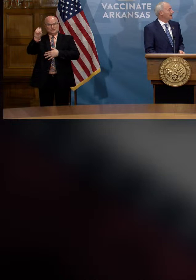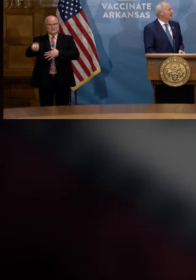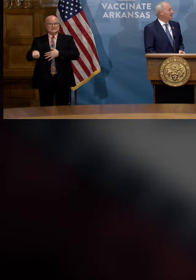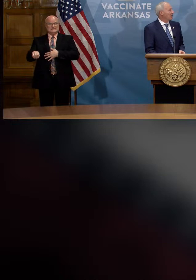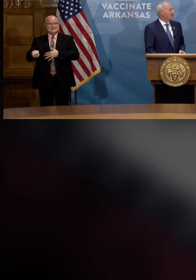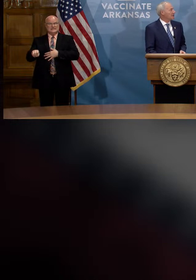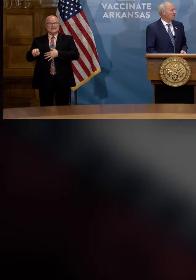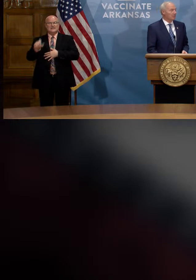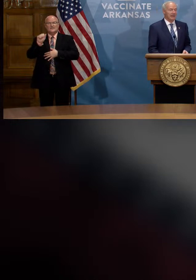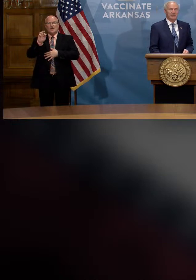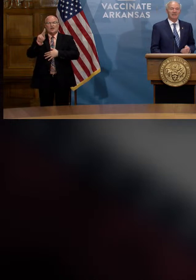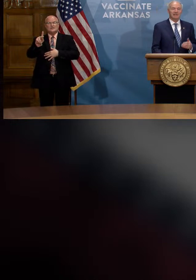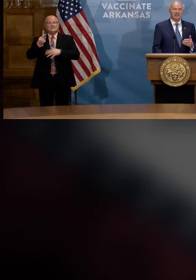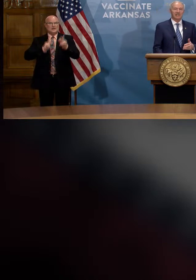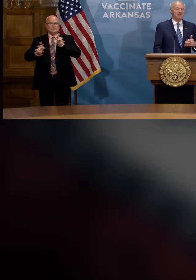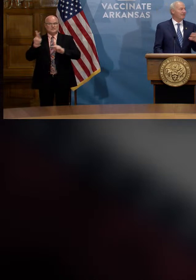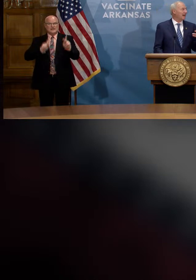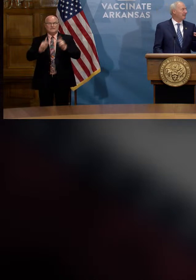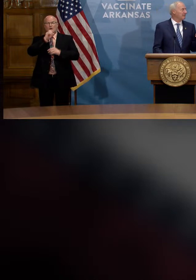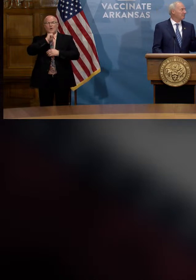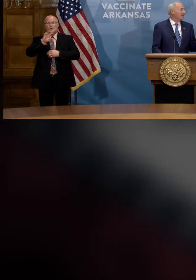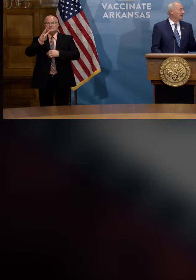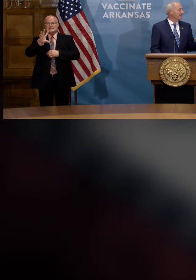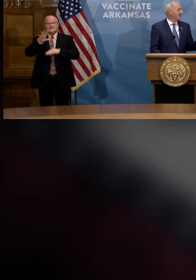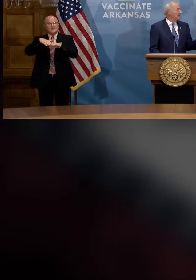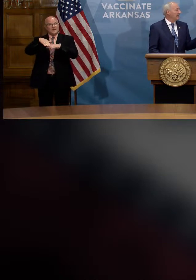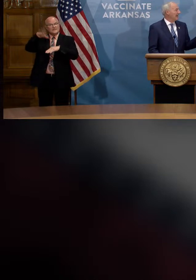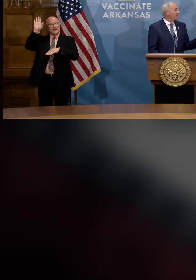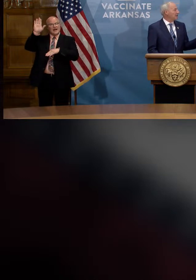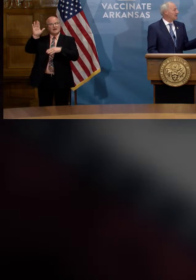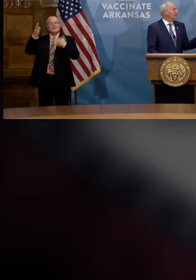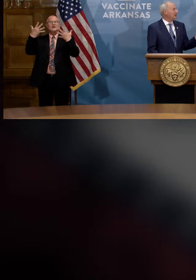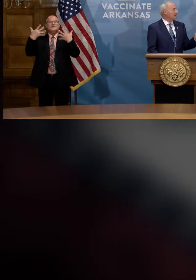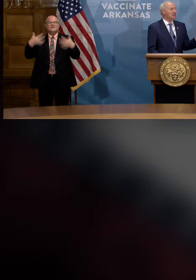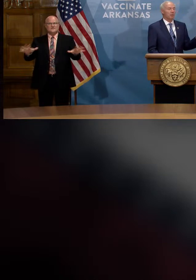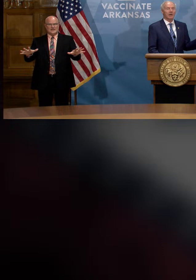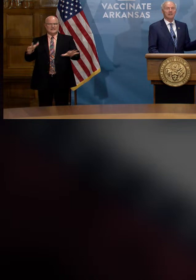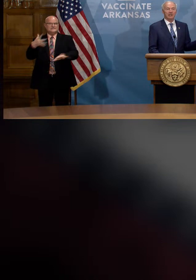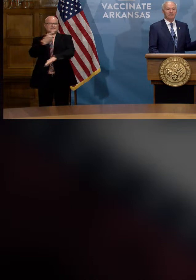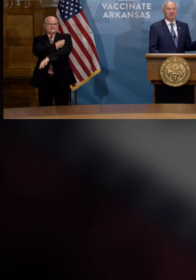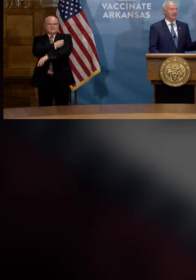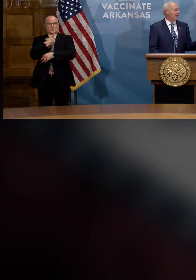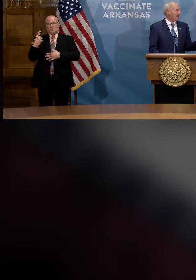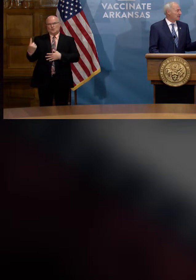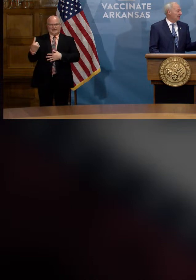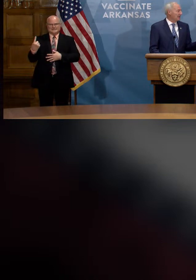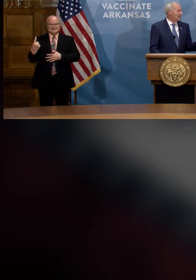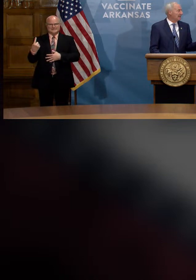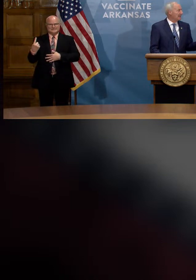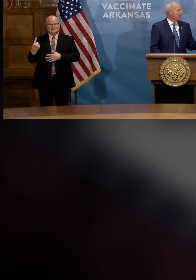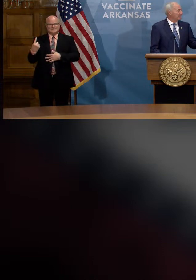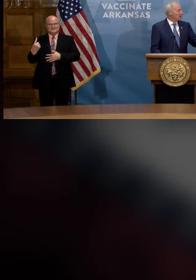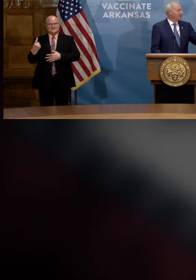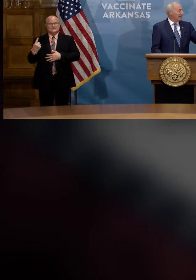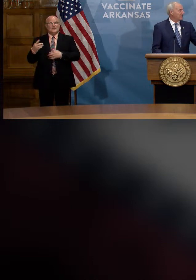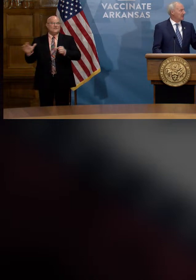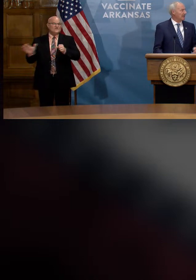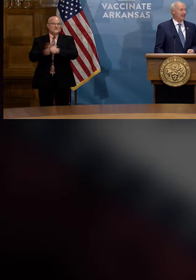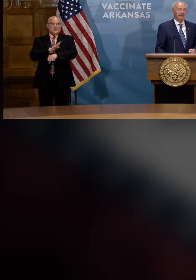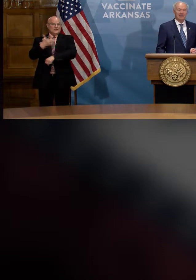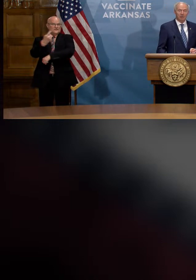55.3% of Arkansas residents 65 and above have received at least 1 dose of the vaccine,